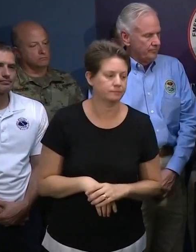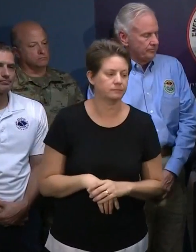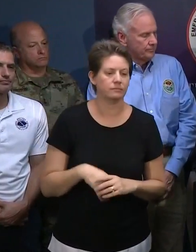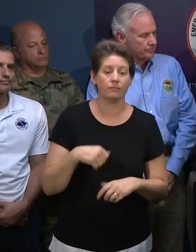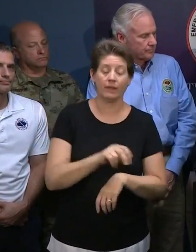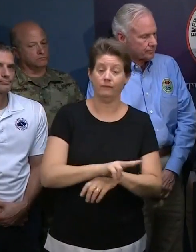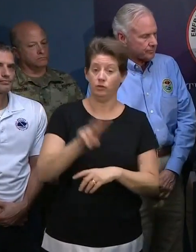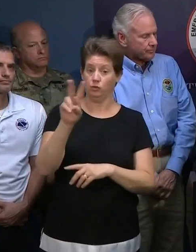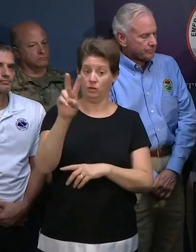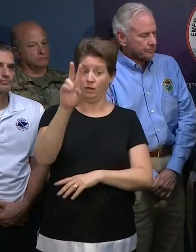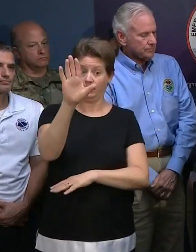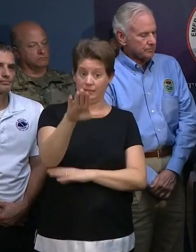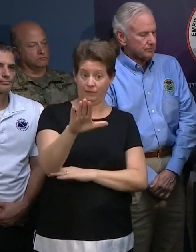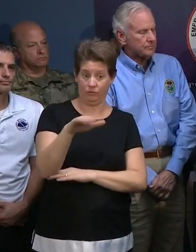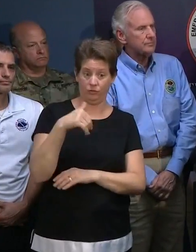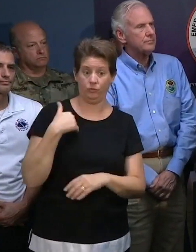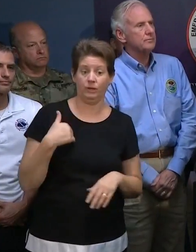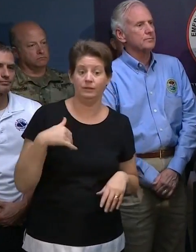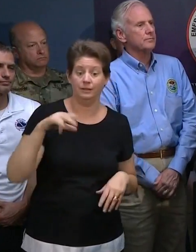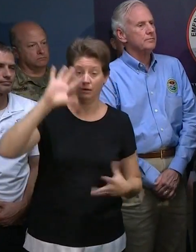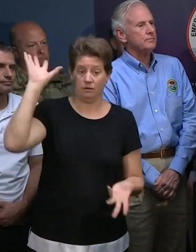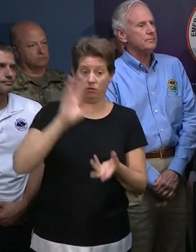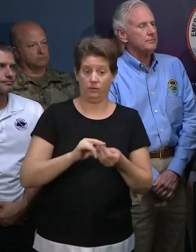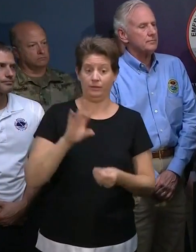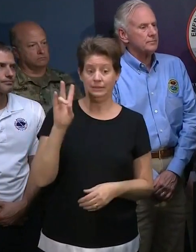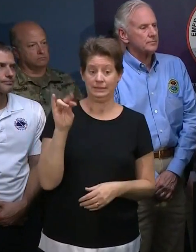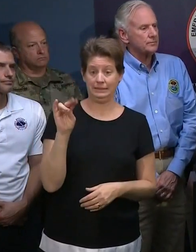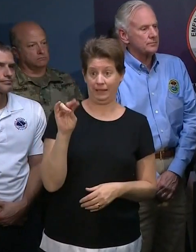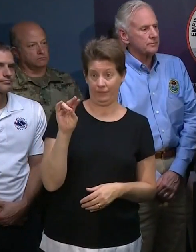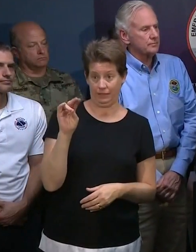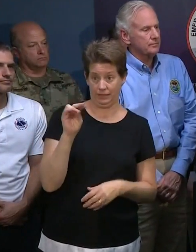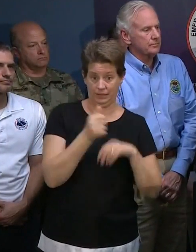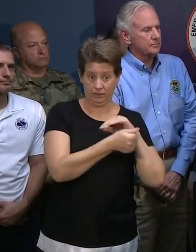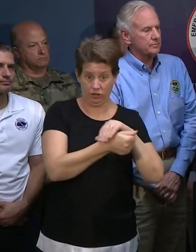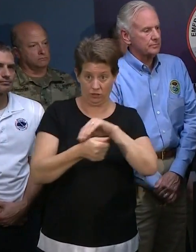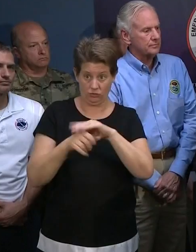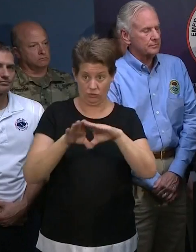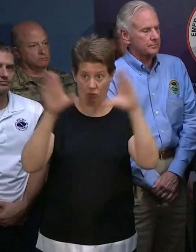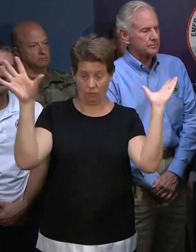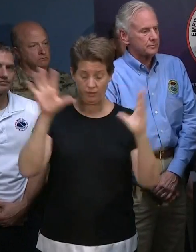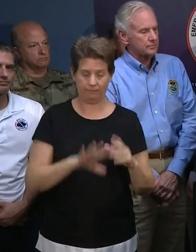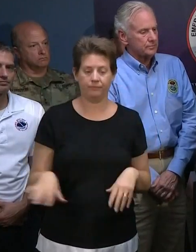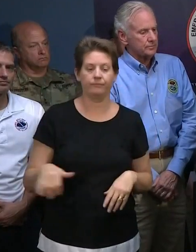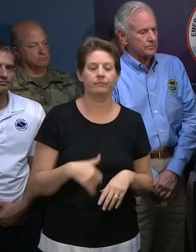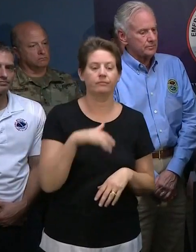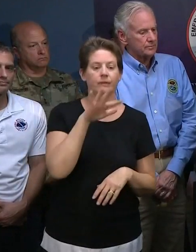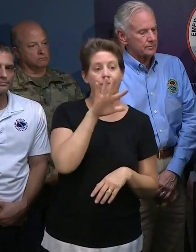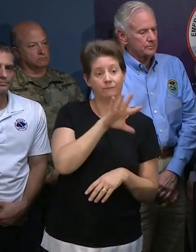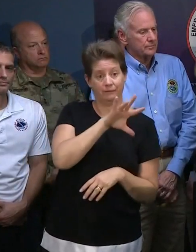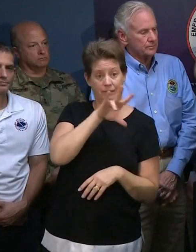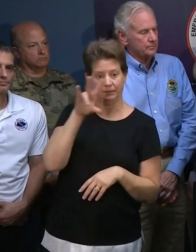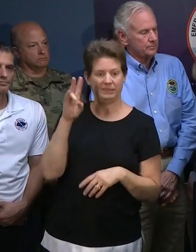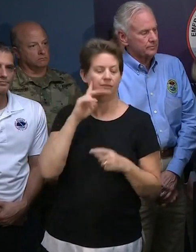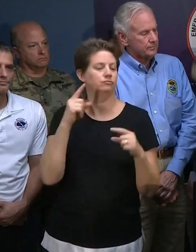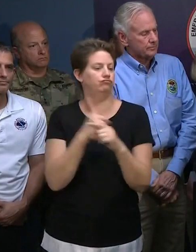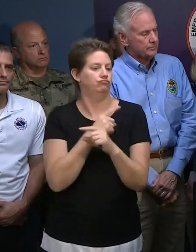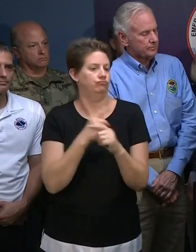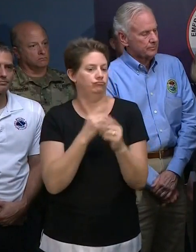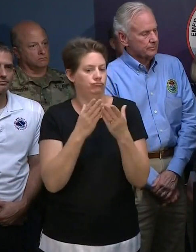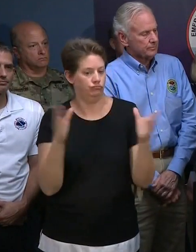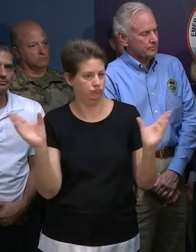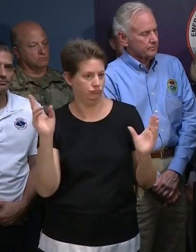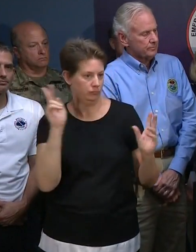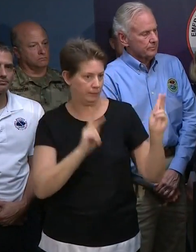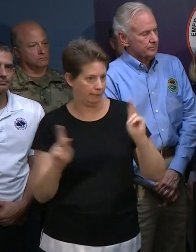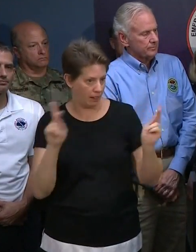2 p.m. today, we had 70 total shelters open across the state. Fifty-seven of them are general population